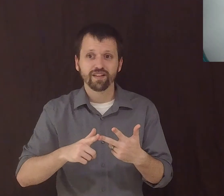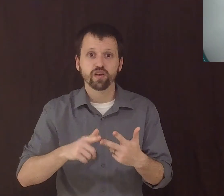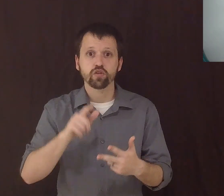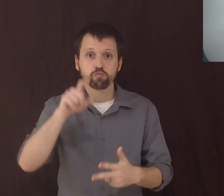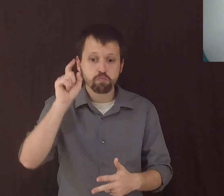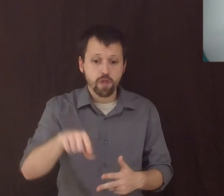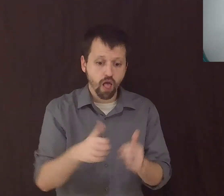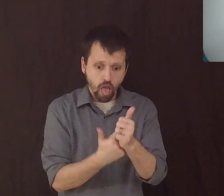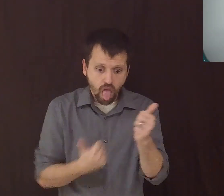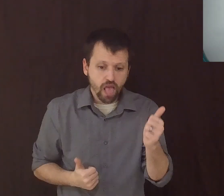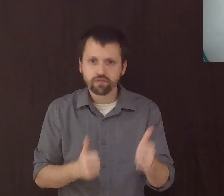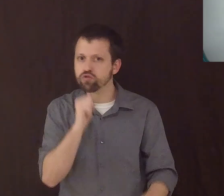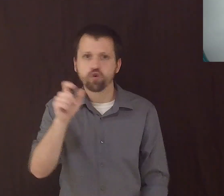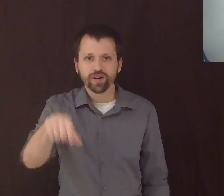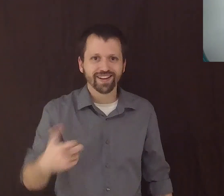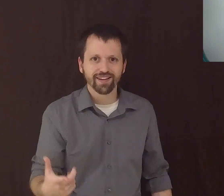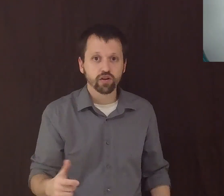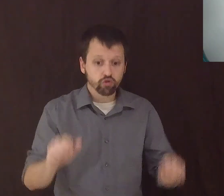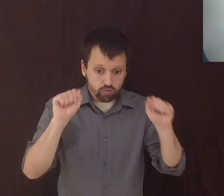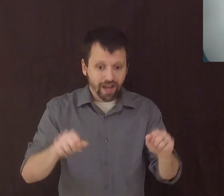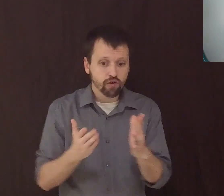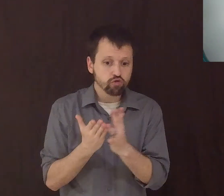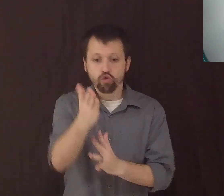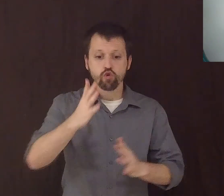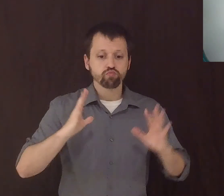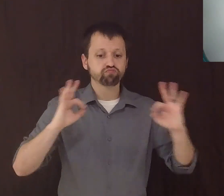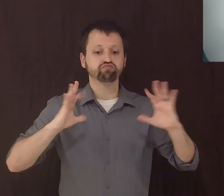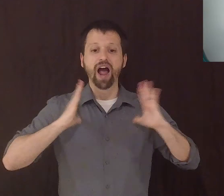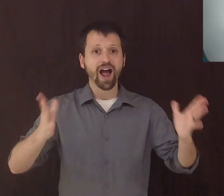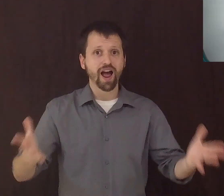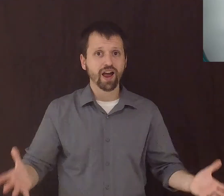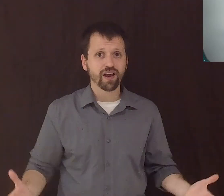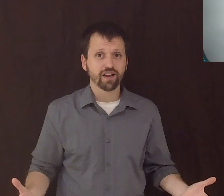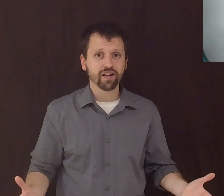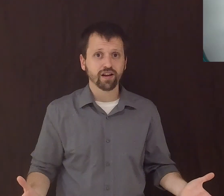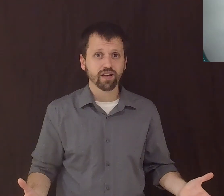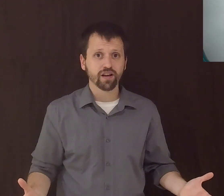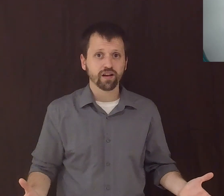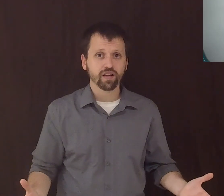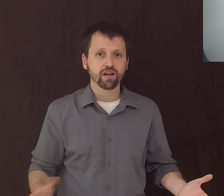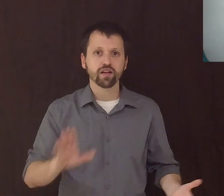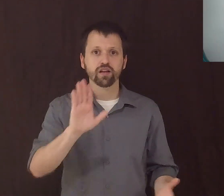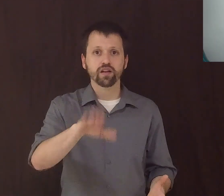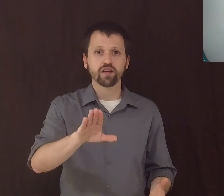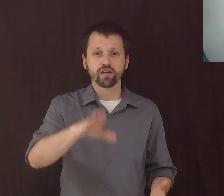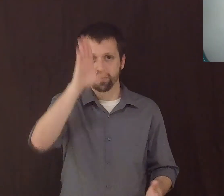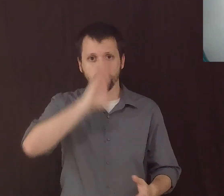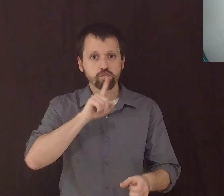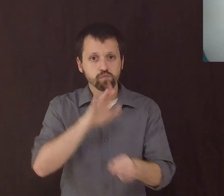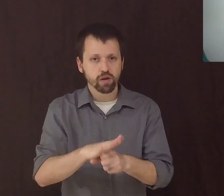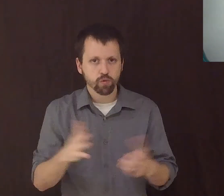nobody has to fall during these times of adversity. You know, here's the promise. As you do go